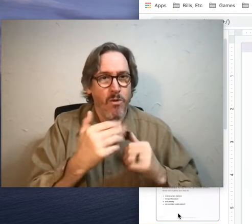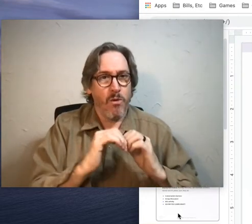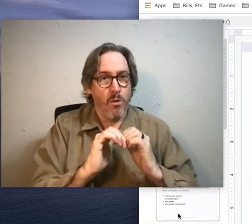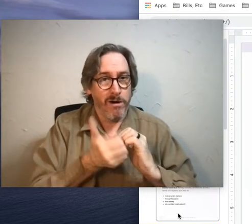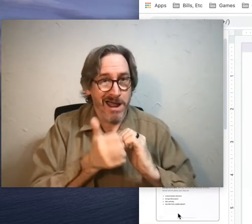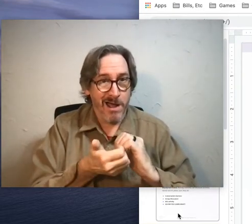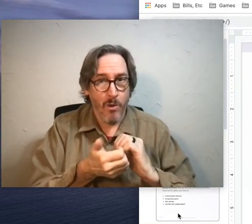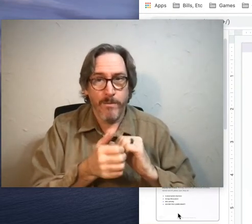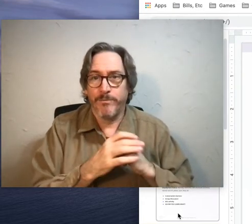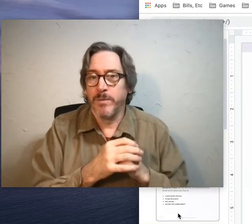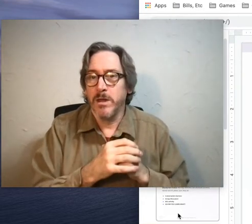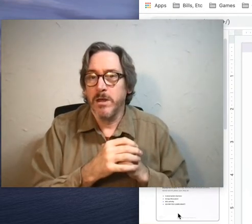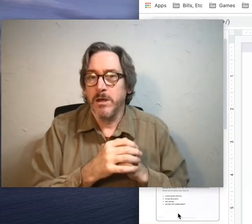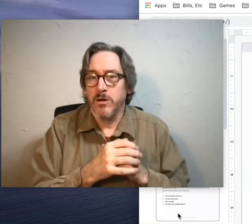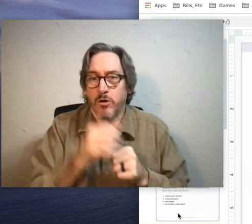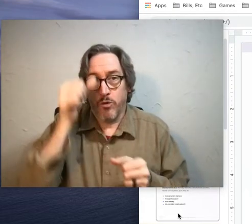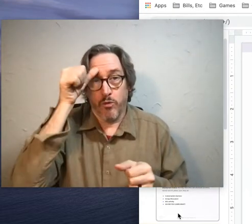how or how,